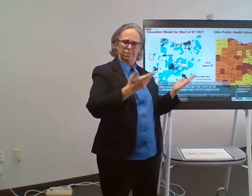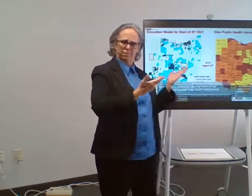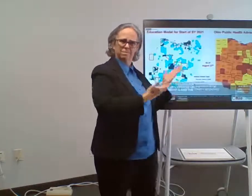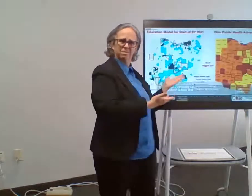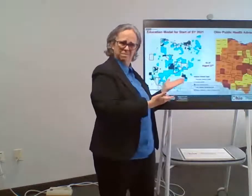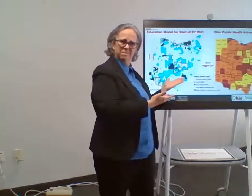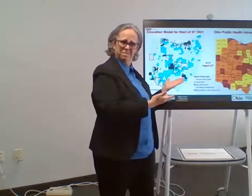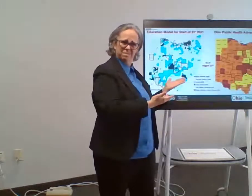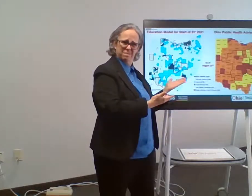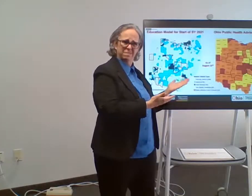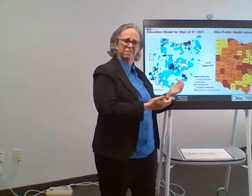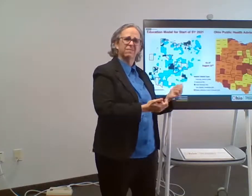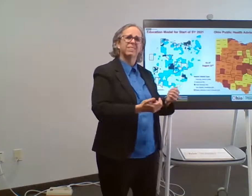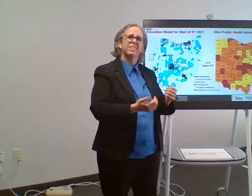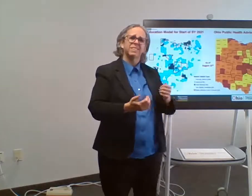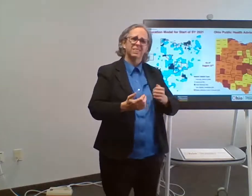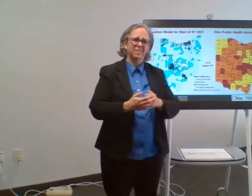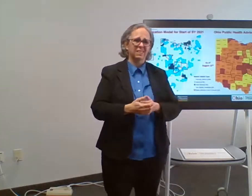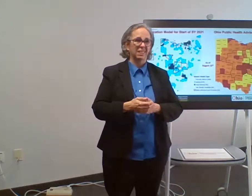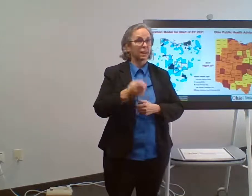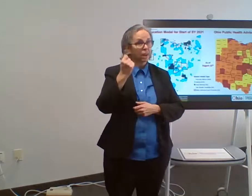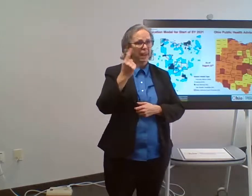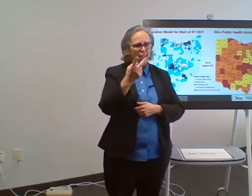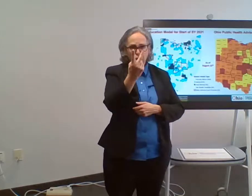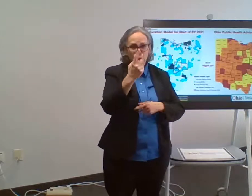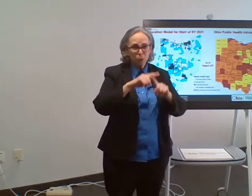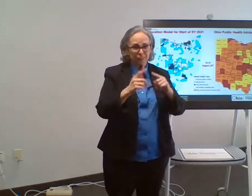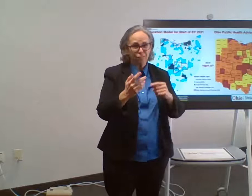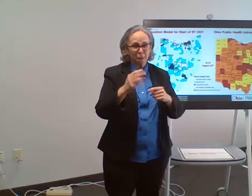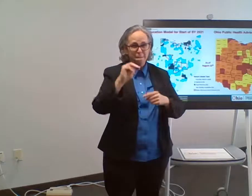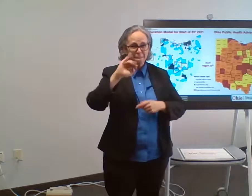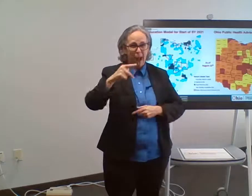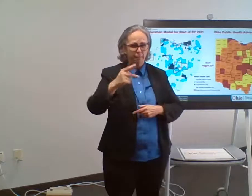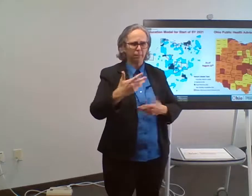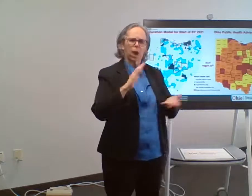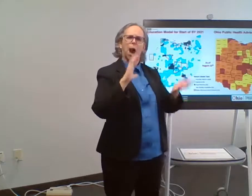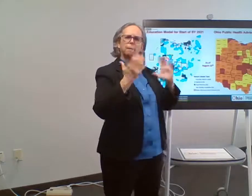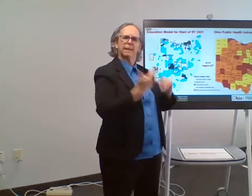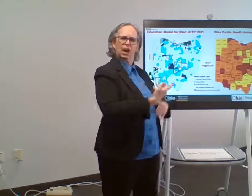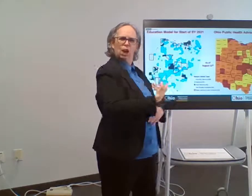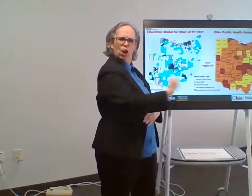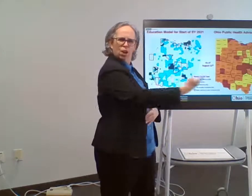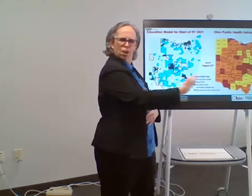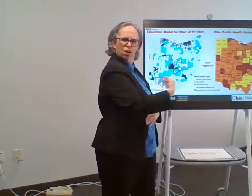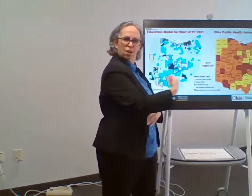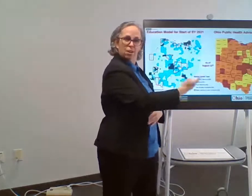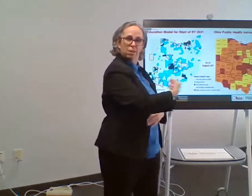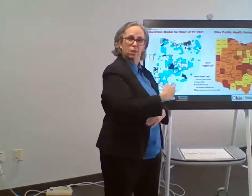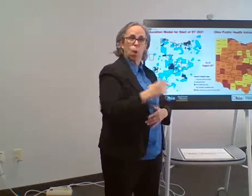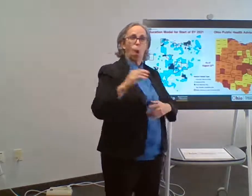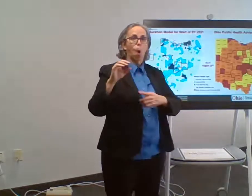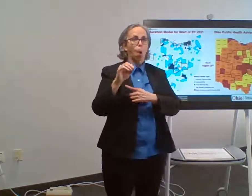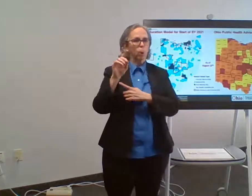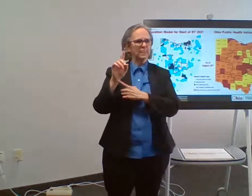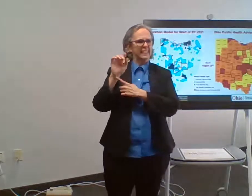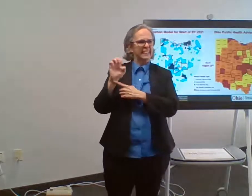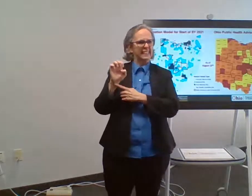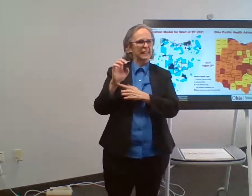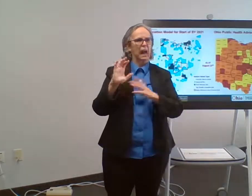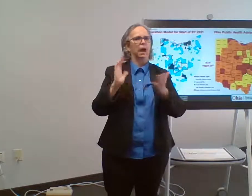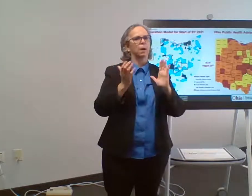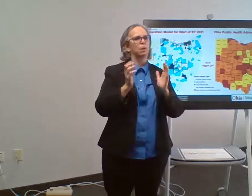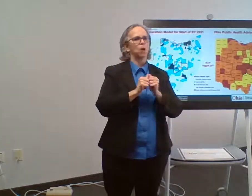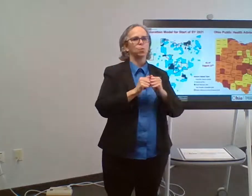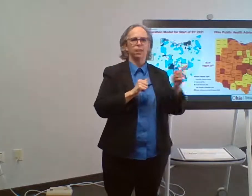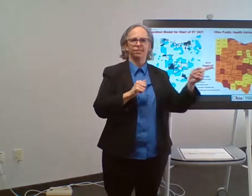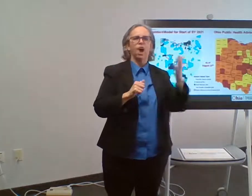Ohio Department of Education and the Ohio Department of Health. And so if you will look at the map that is